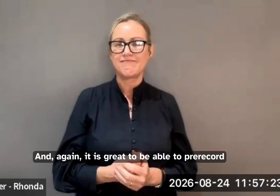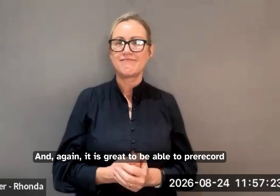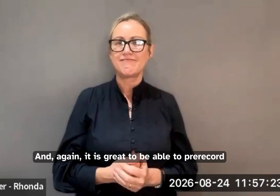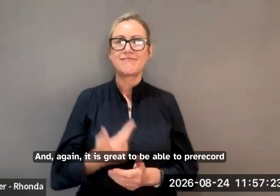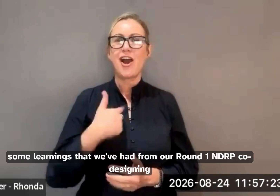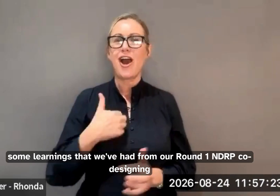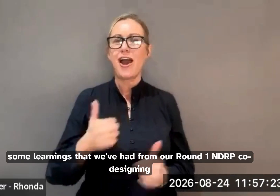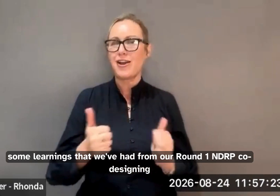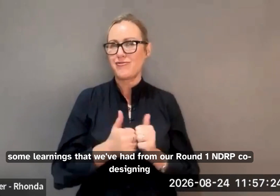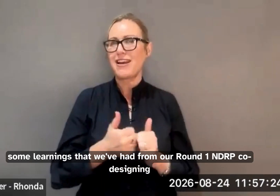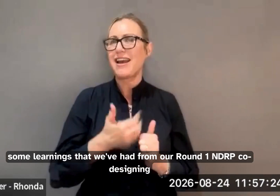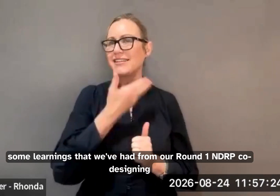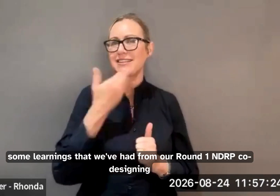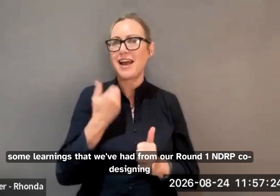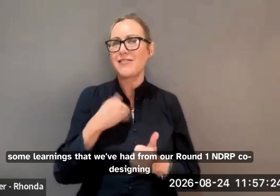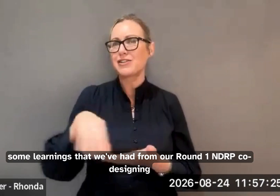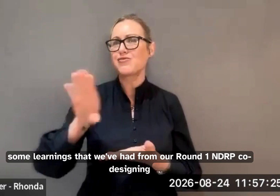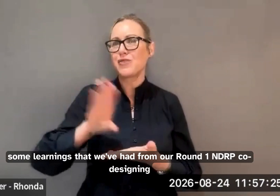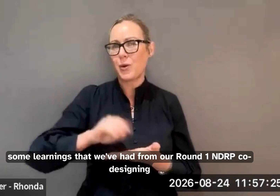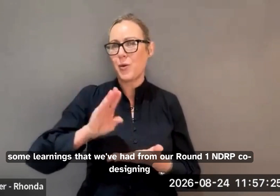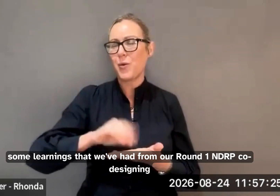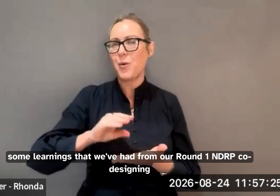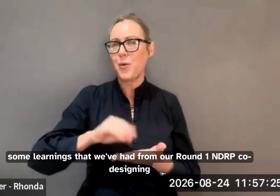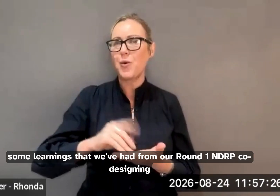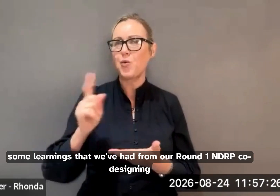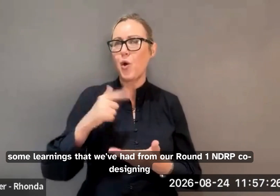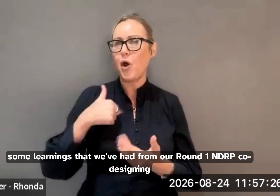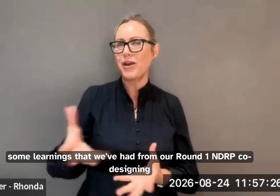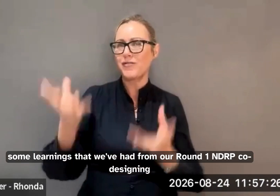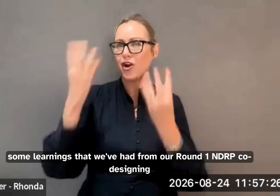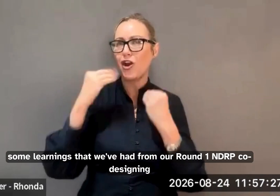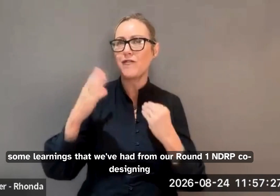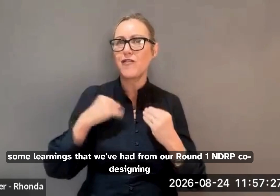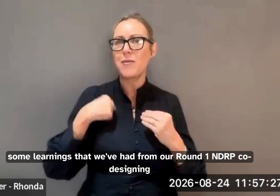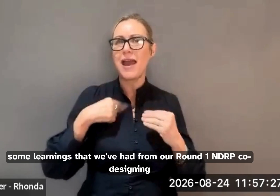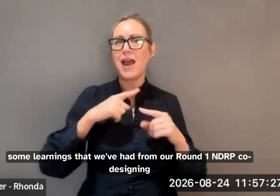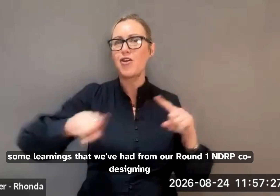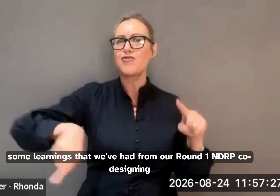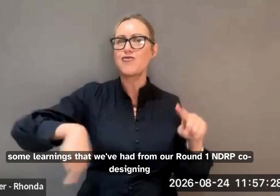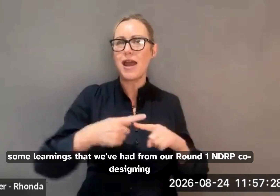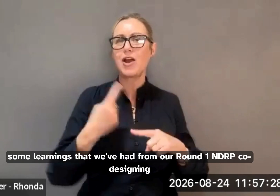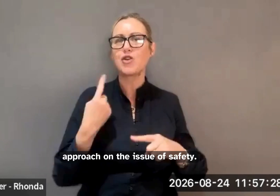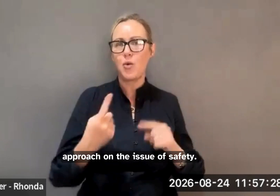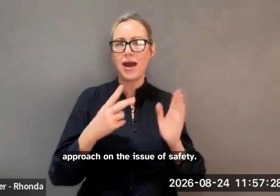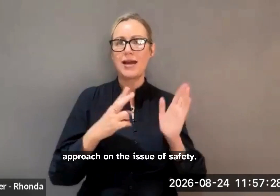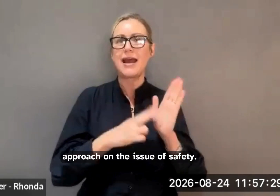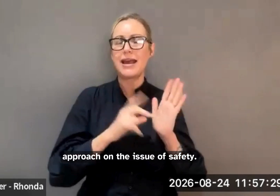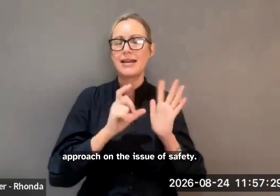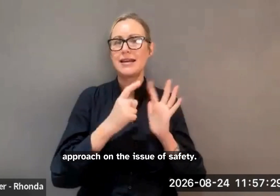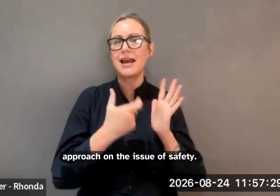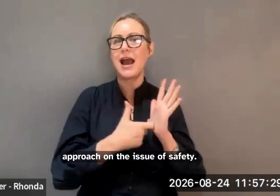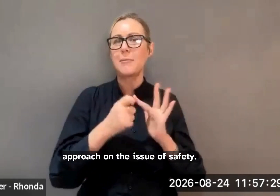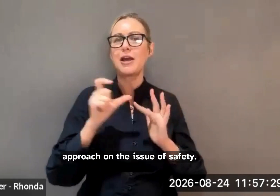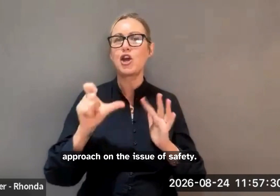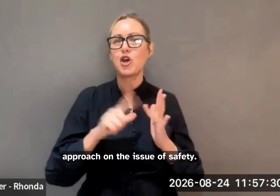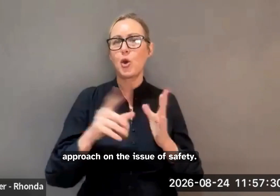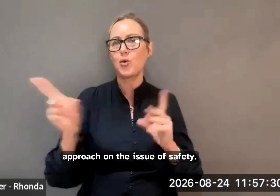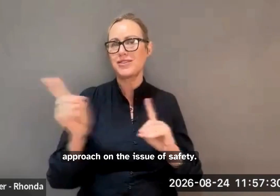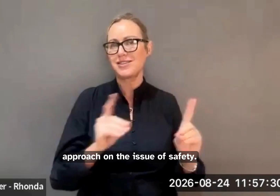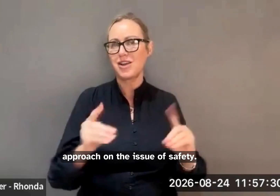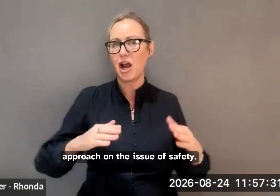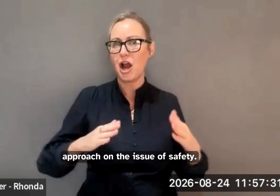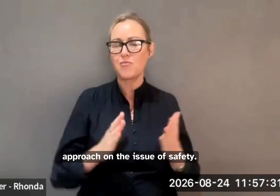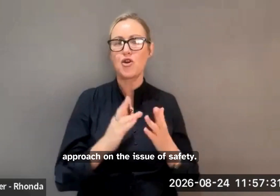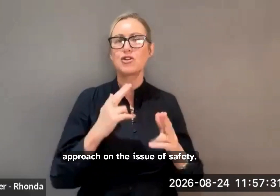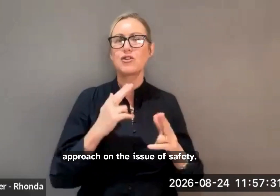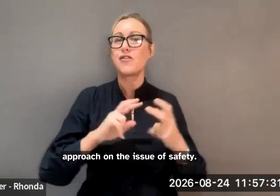pre-record some learnings that we've had from our round one NDRP co-designing approach on the issue